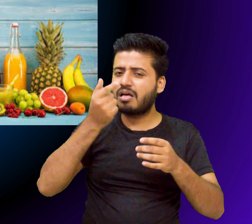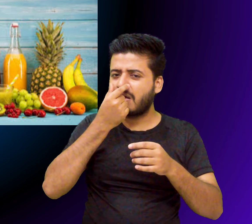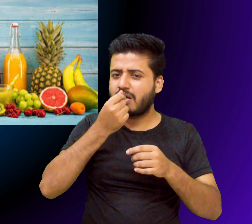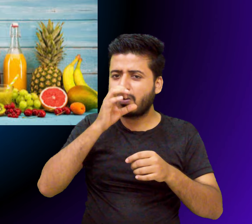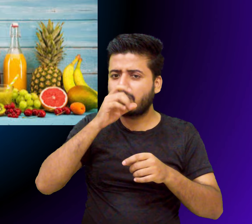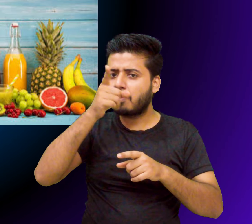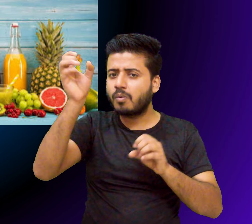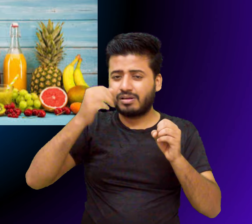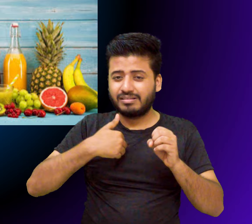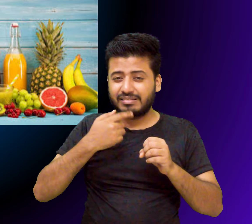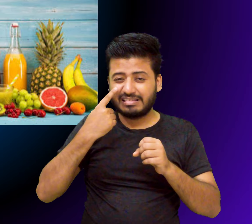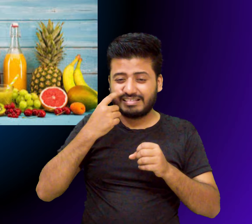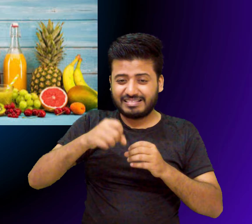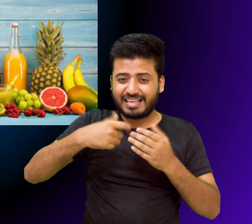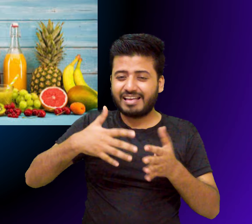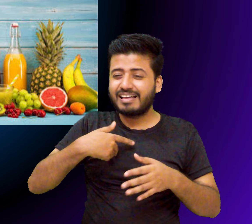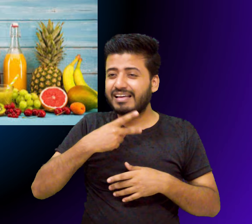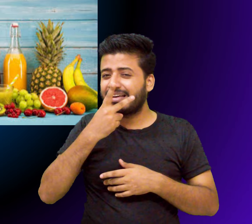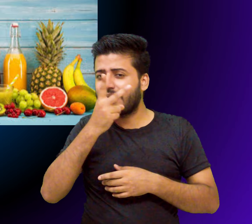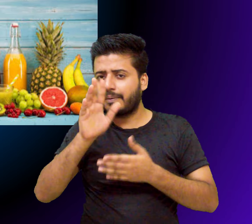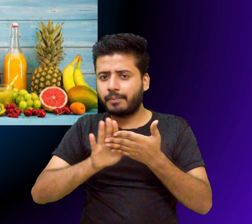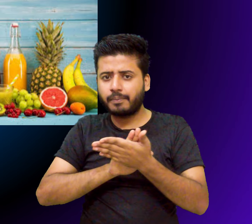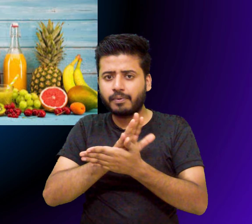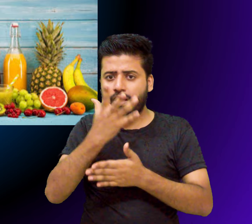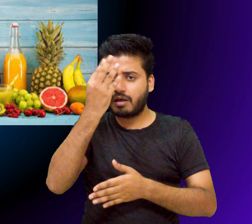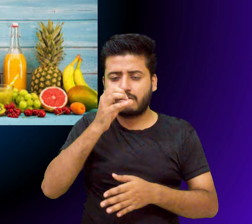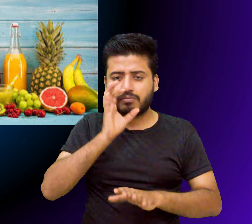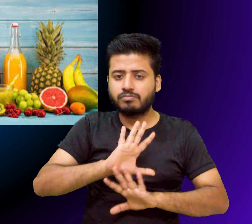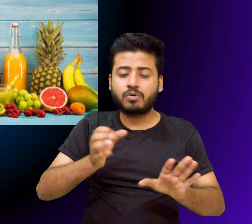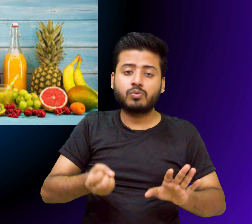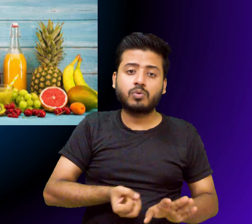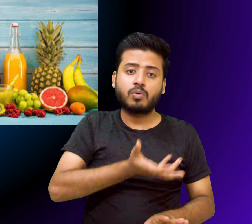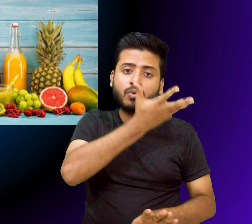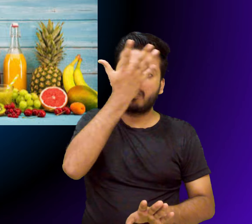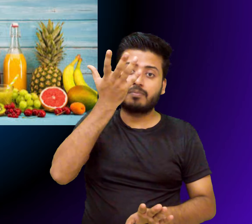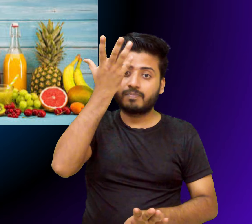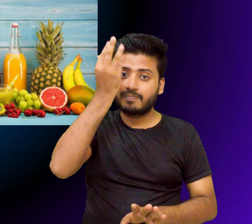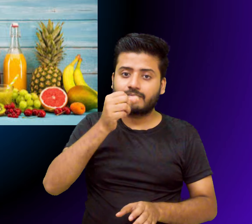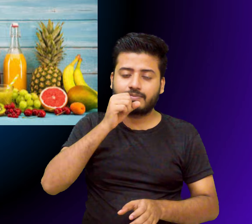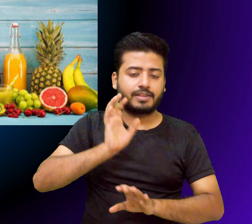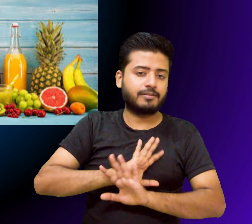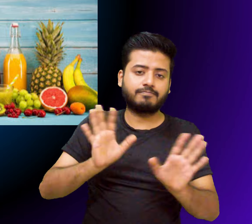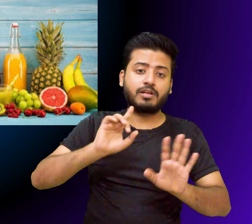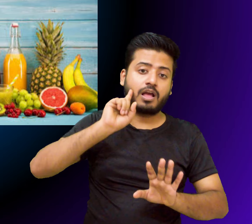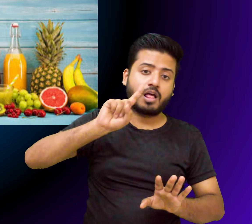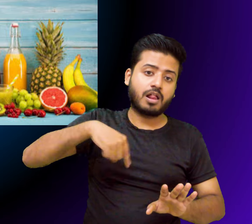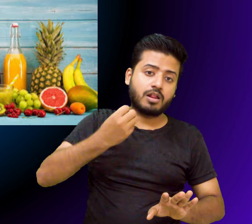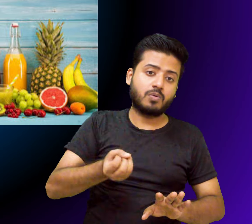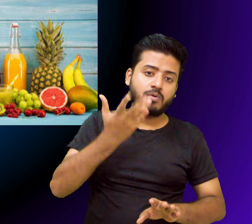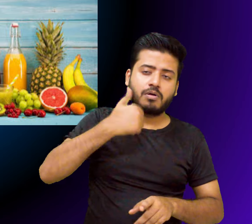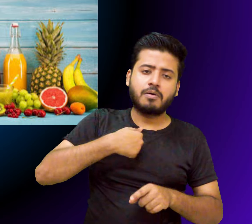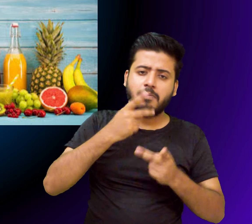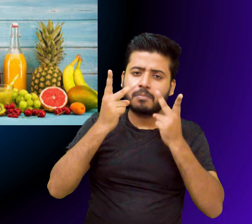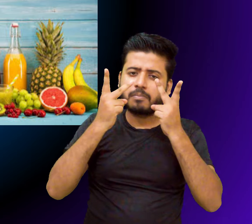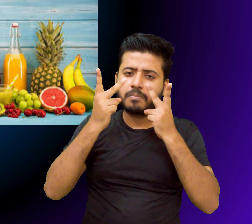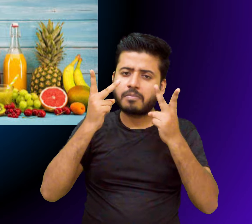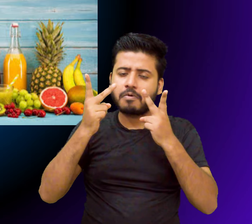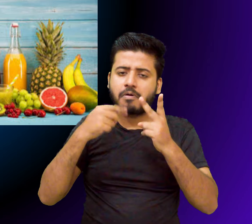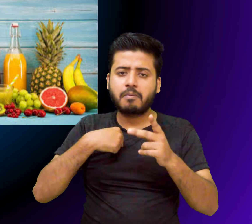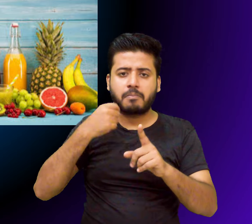color. Processing uses a cold press technique to preserve more of the natural flavor and nutrients. Also cold pressed, which provides